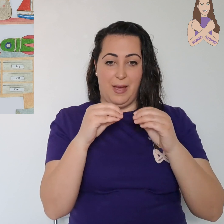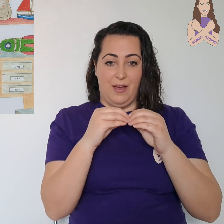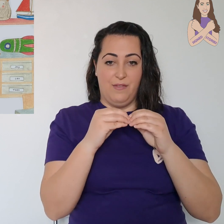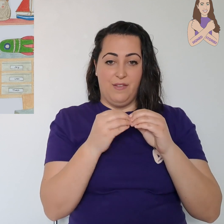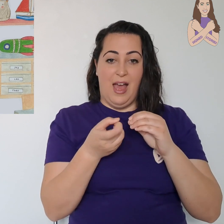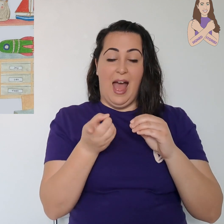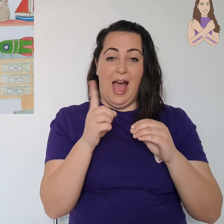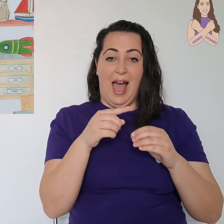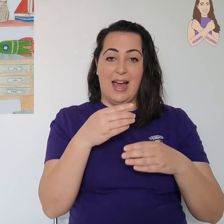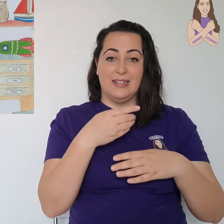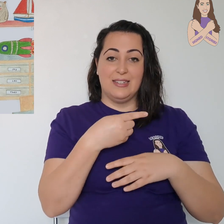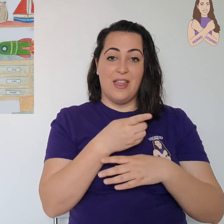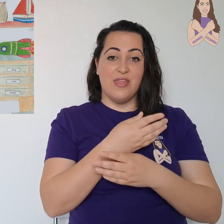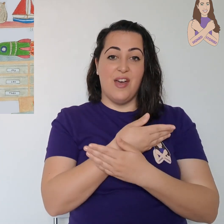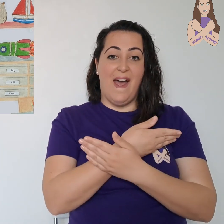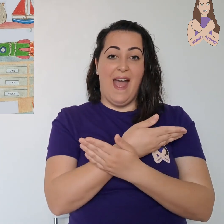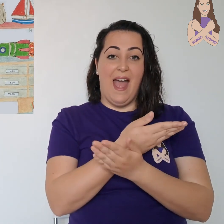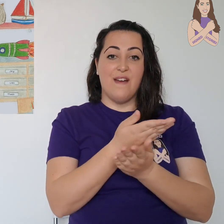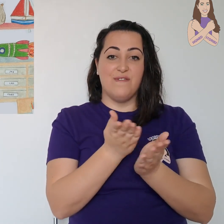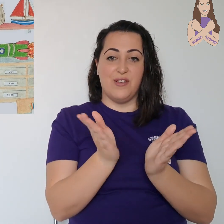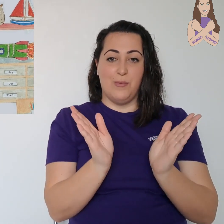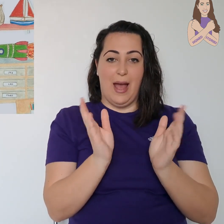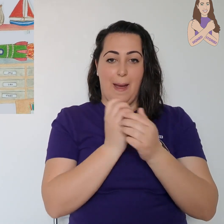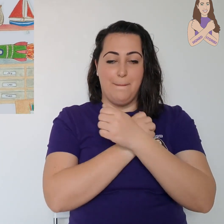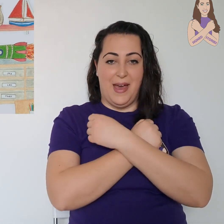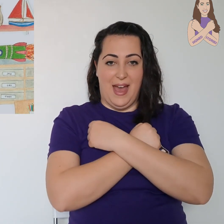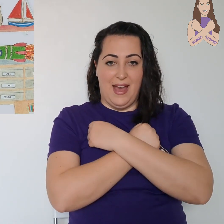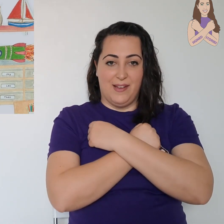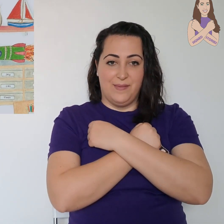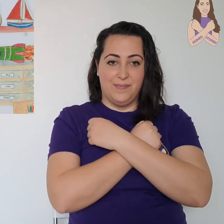Bev and the Everywhere Bear.